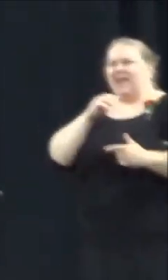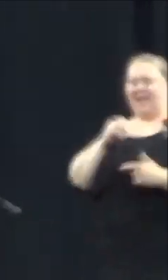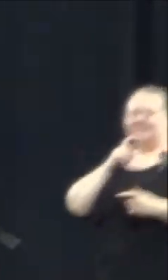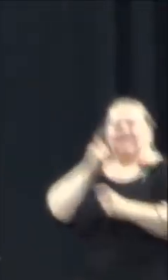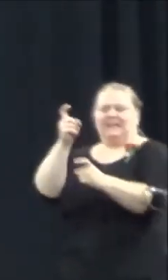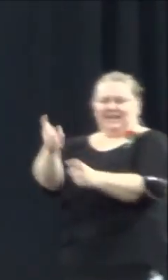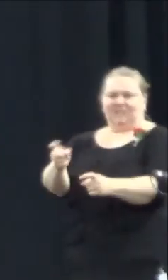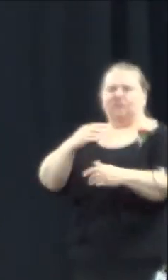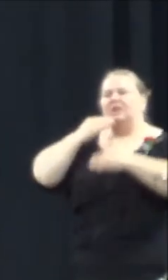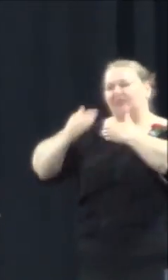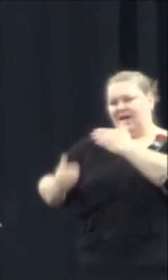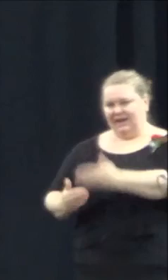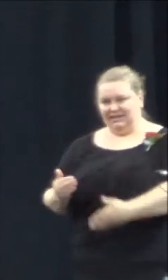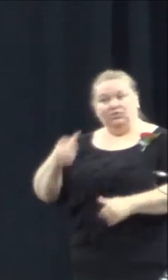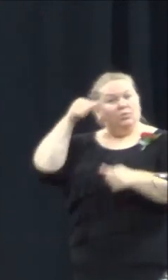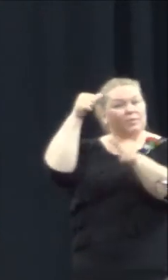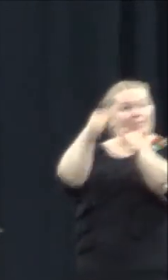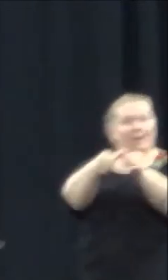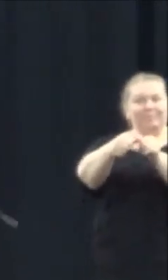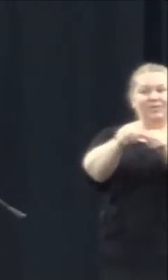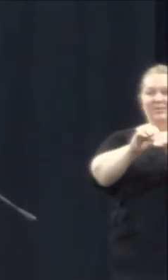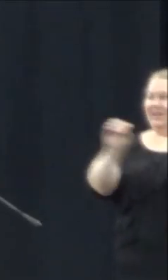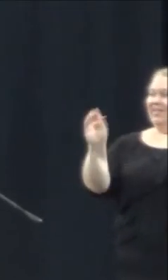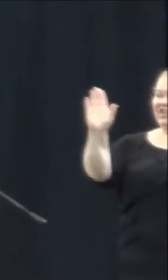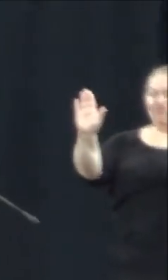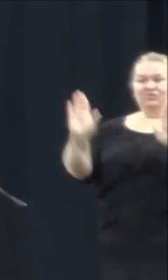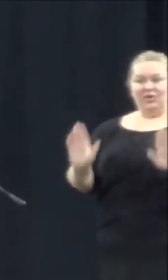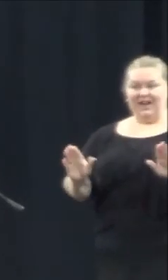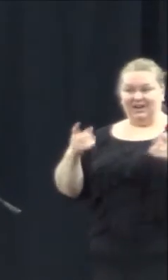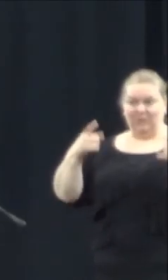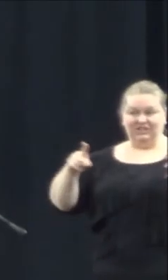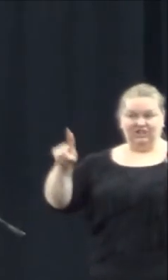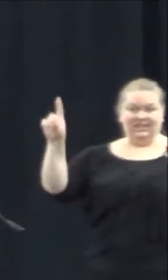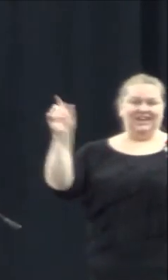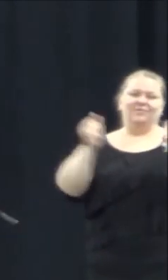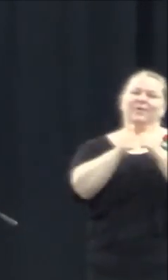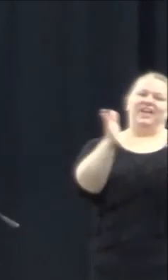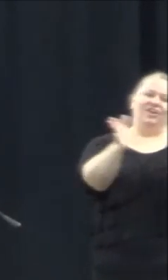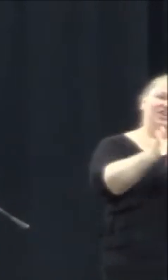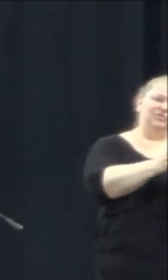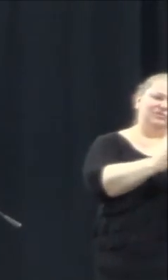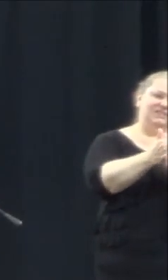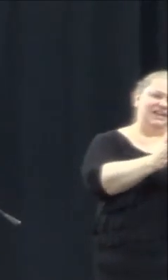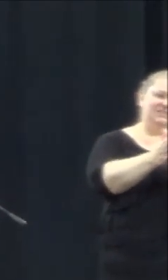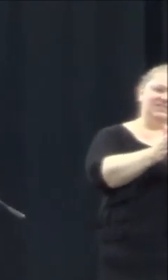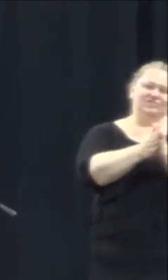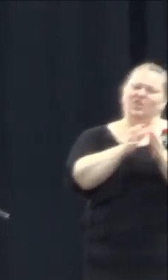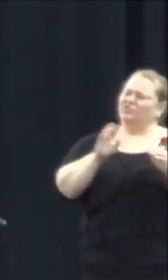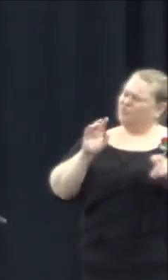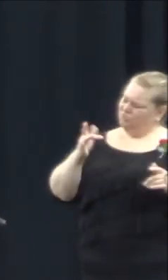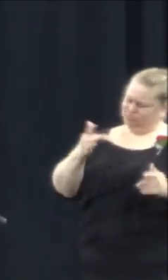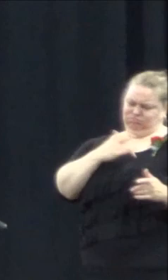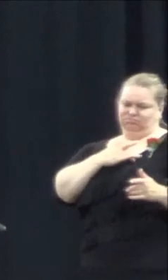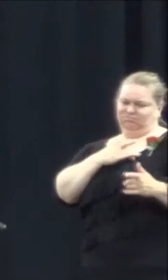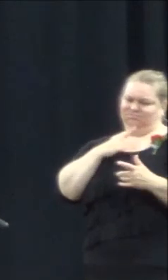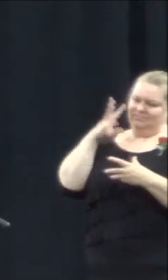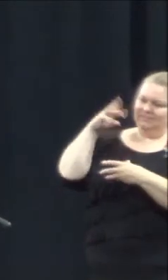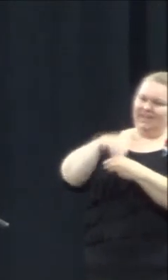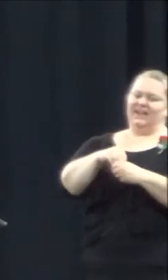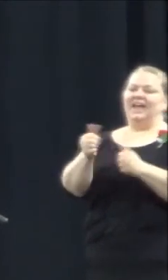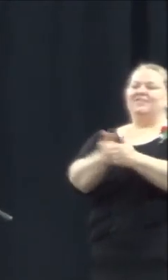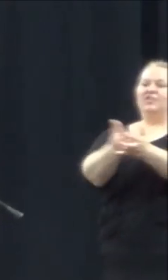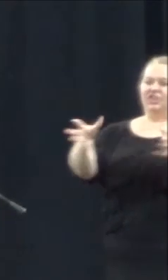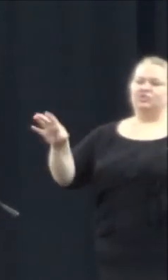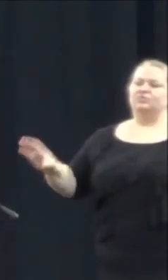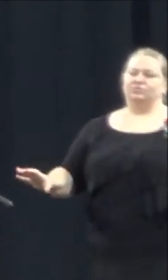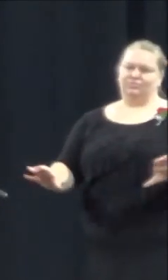and kindness. Remember that nothing great was ever achieved without enthusiasm, so put your heart into everything that you